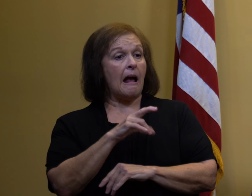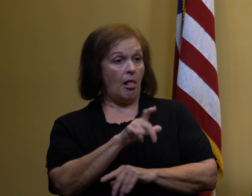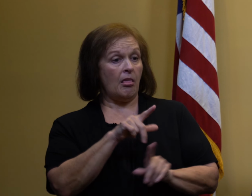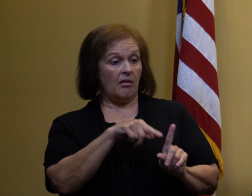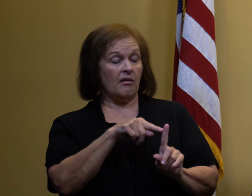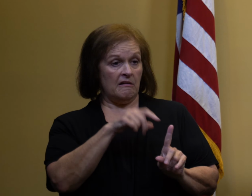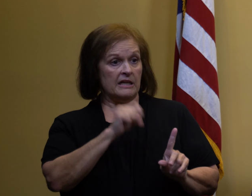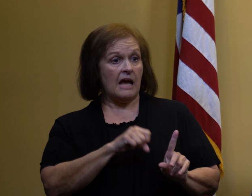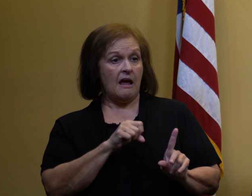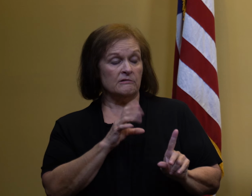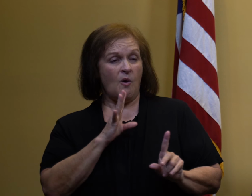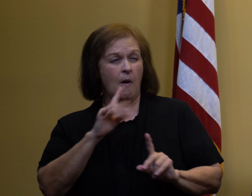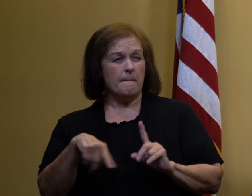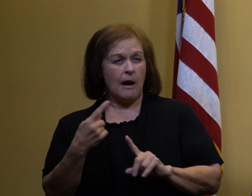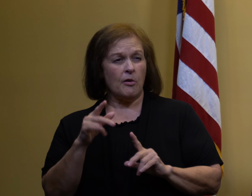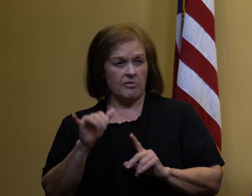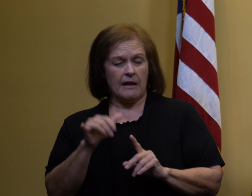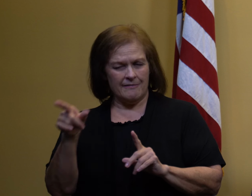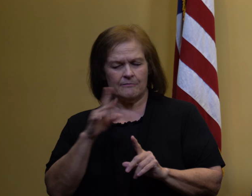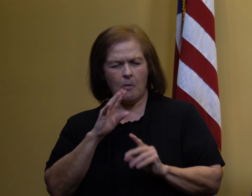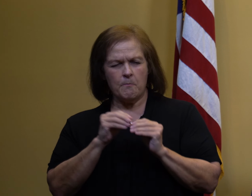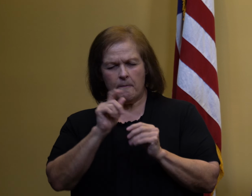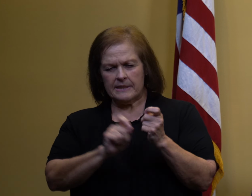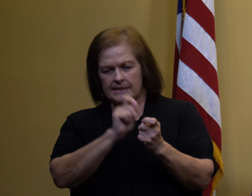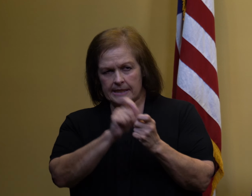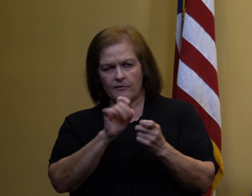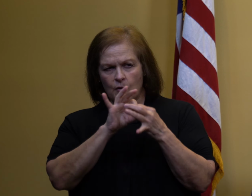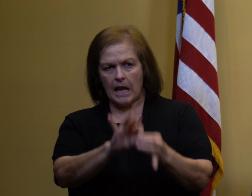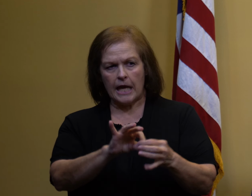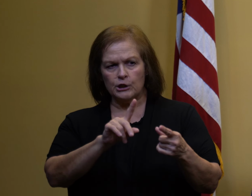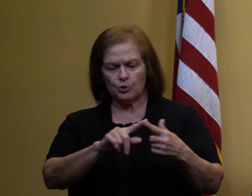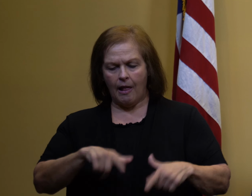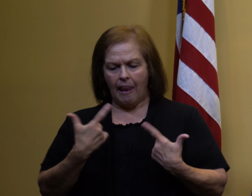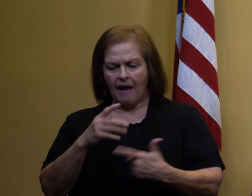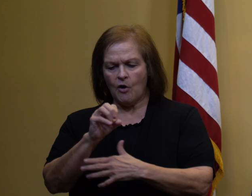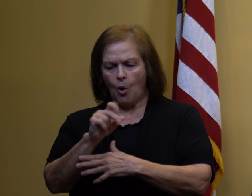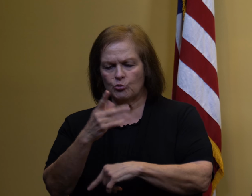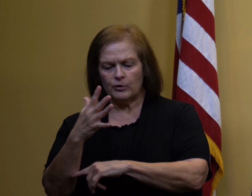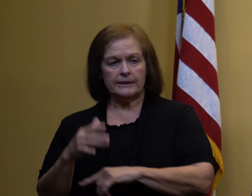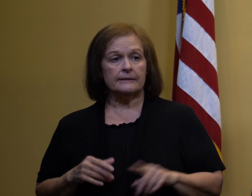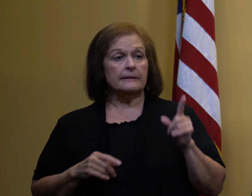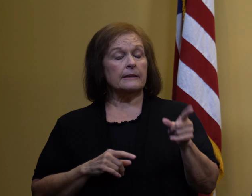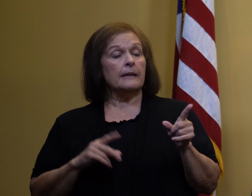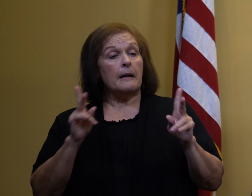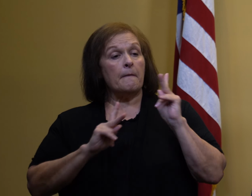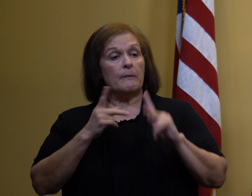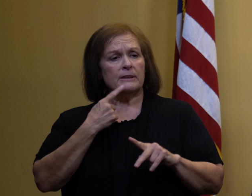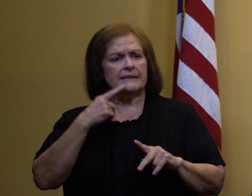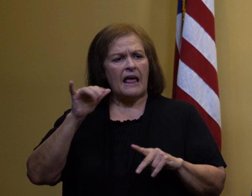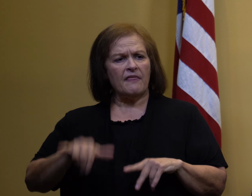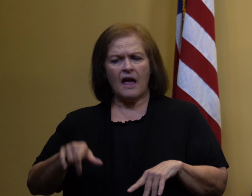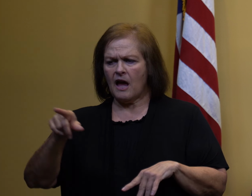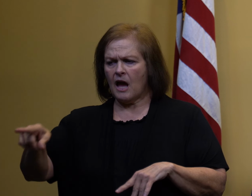to speak, I would say, more specifically relative to the live oaks. Residents told us that that tree had a